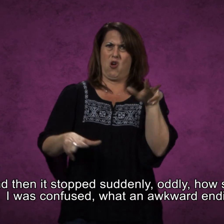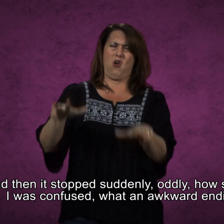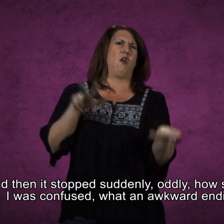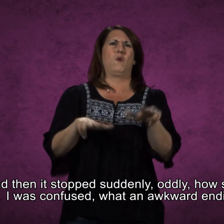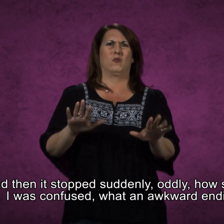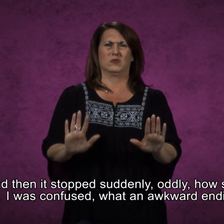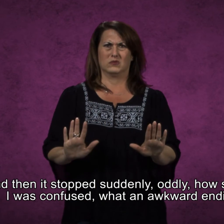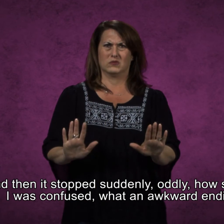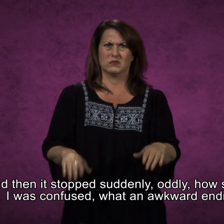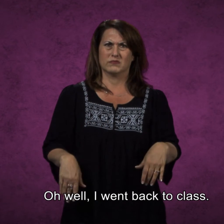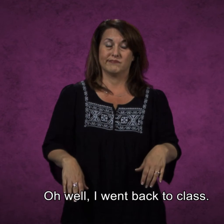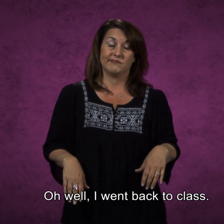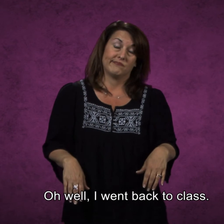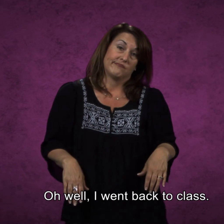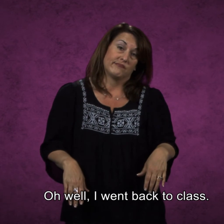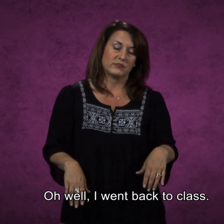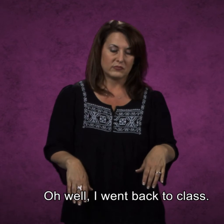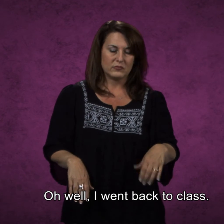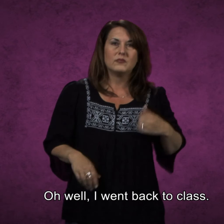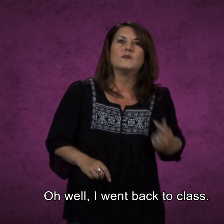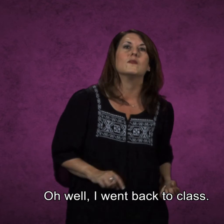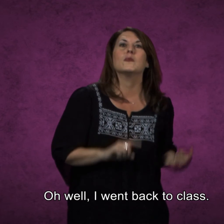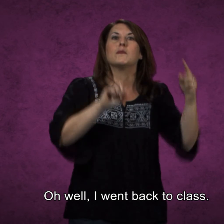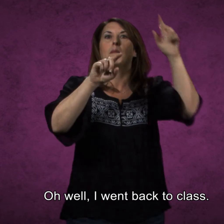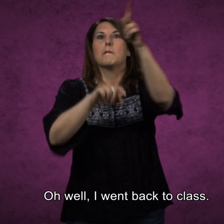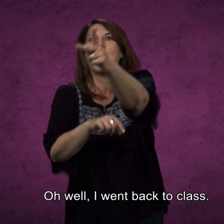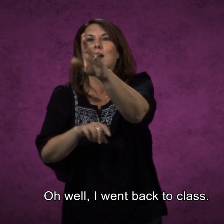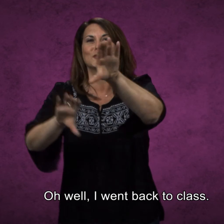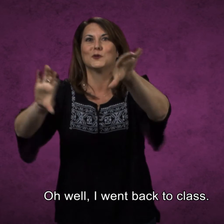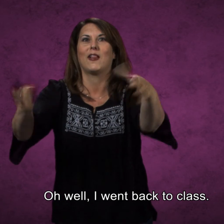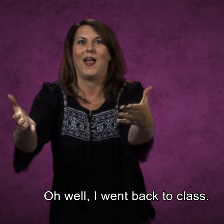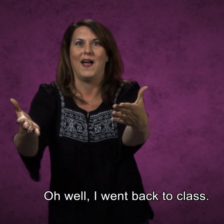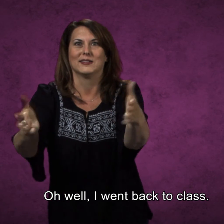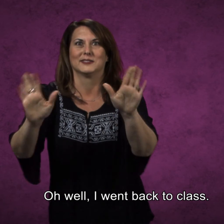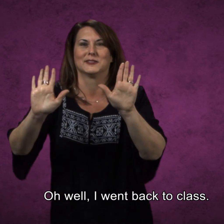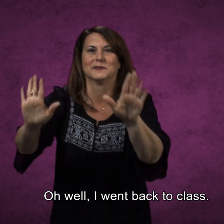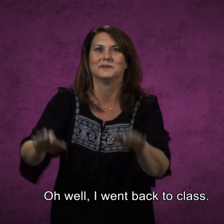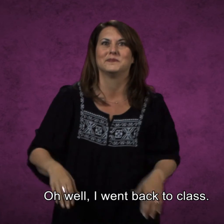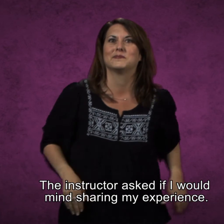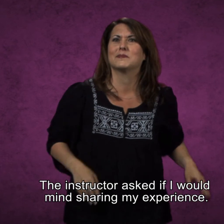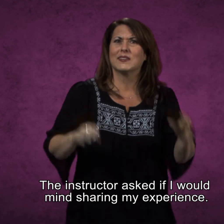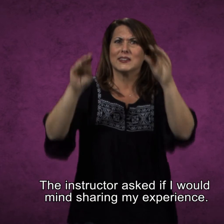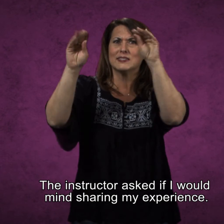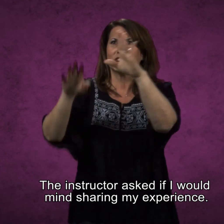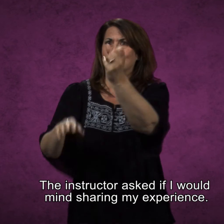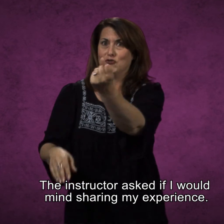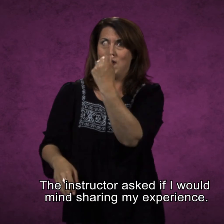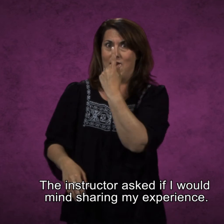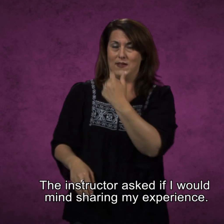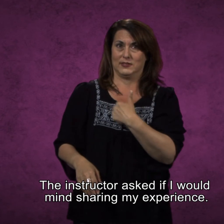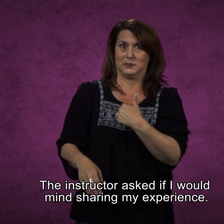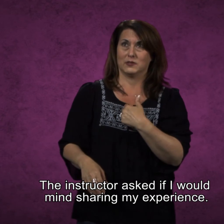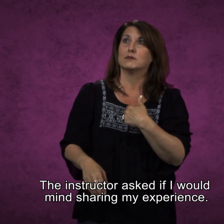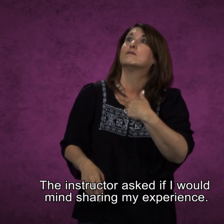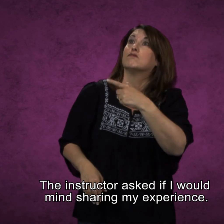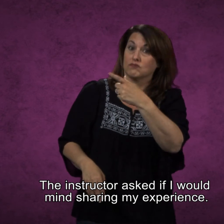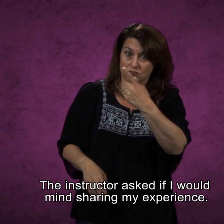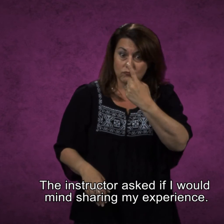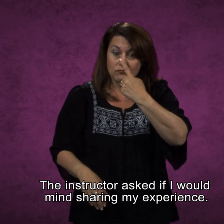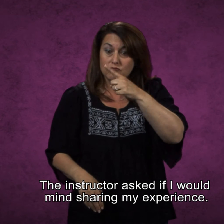strange, I was confused, what an awkward ending. Oh well, I went back to class. The instructor asked if I would mind